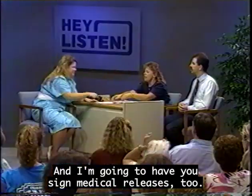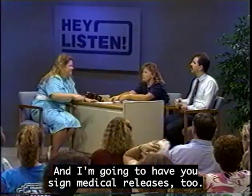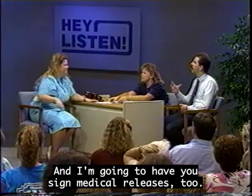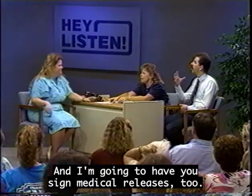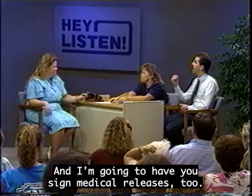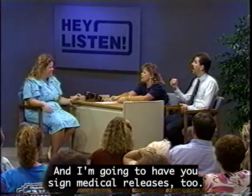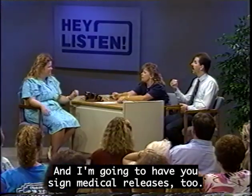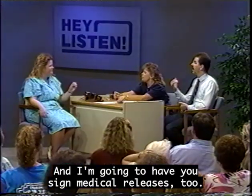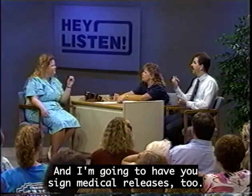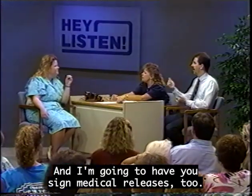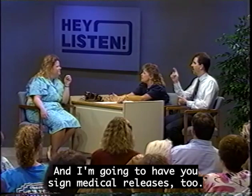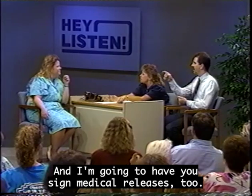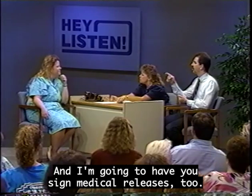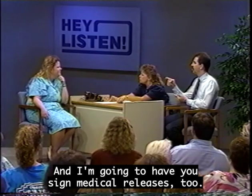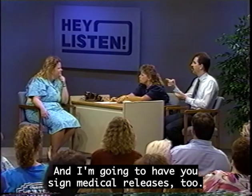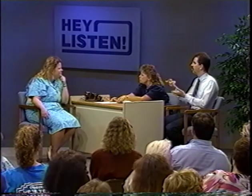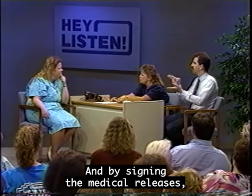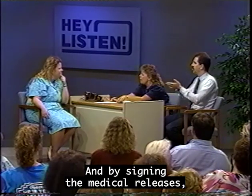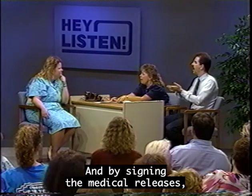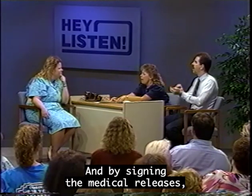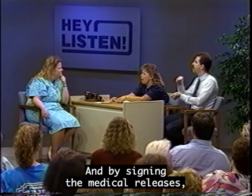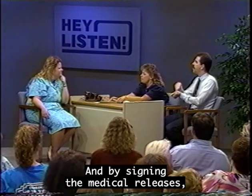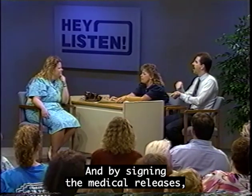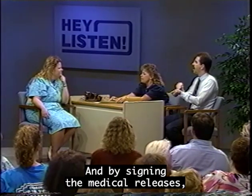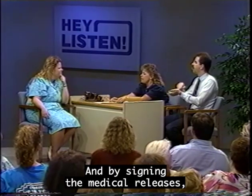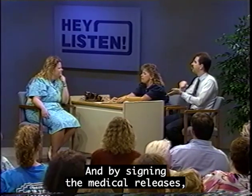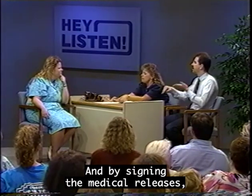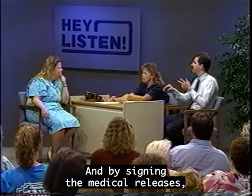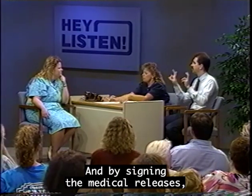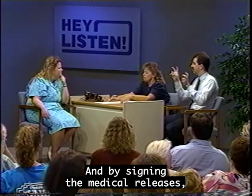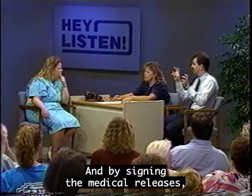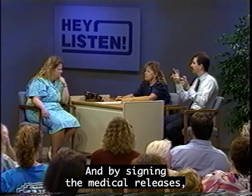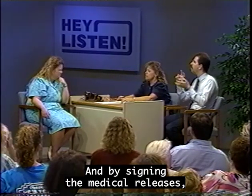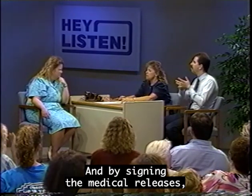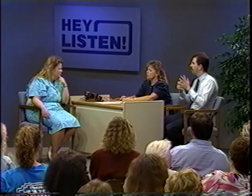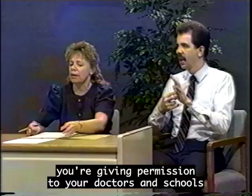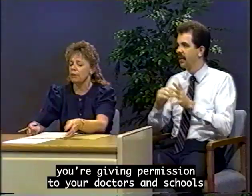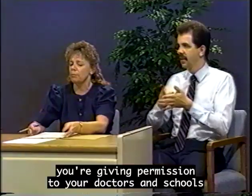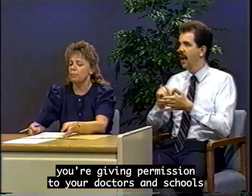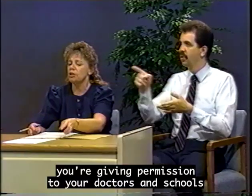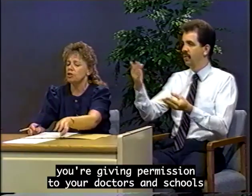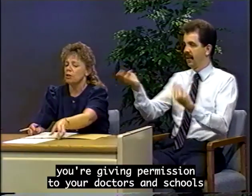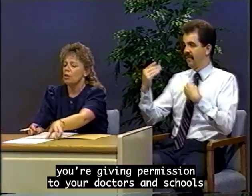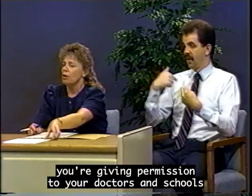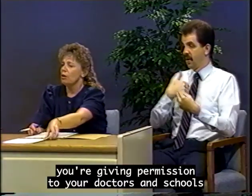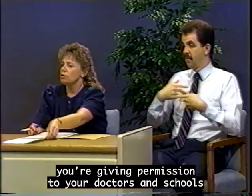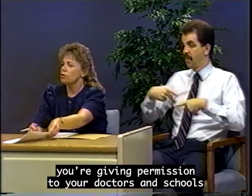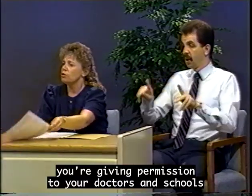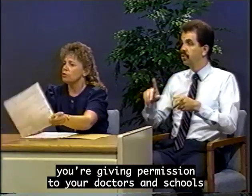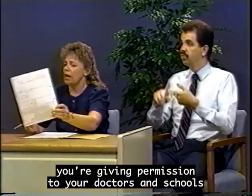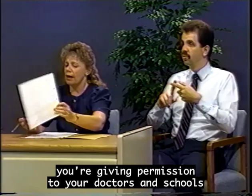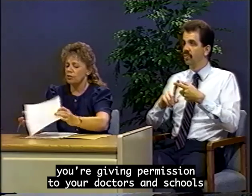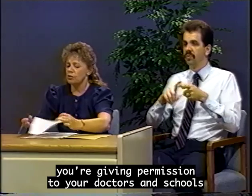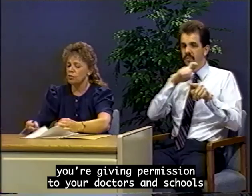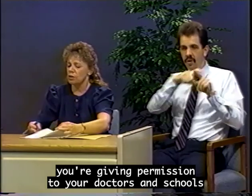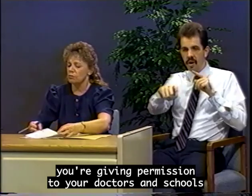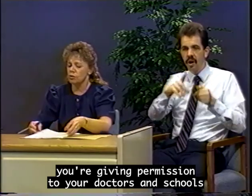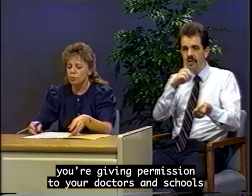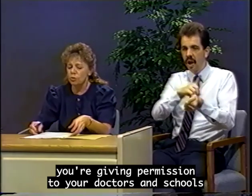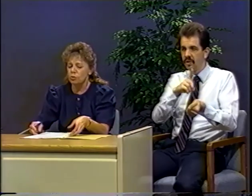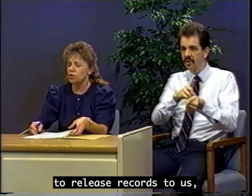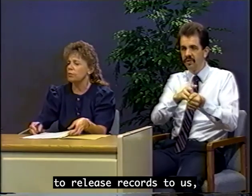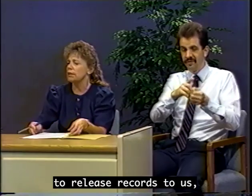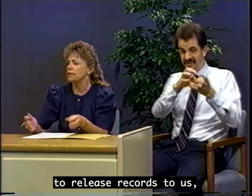And I'm going to have you sign medical releases, too. And by signing the medical releases, you're giving permission to your doctors